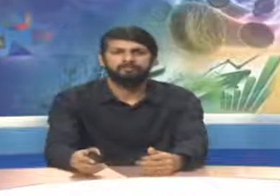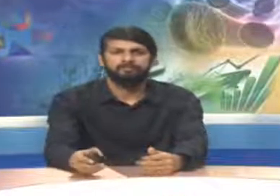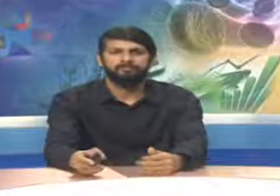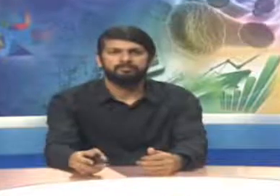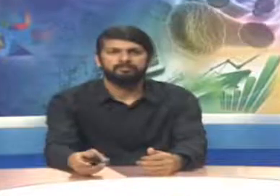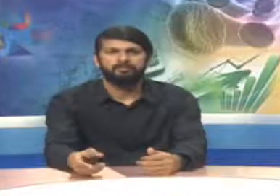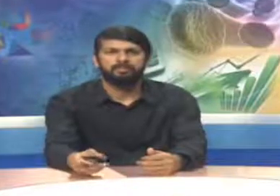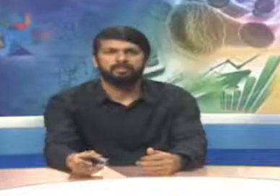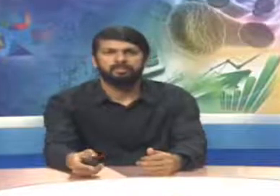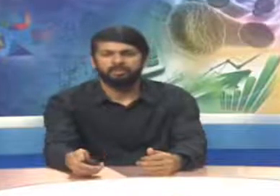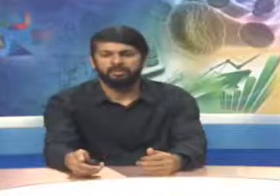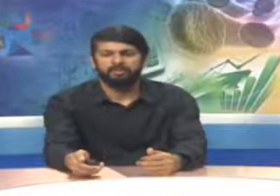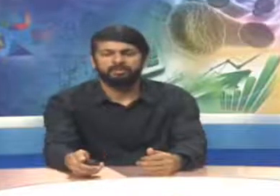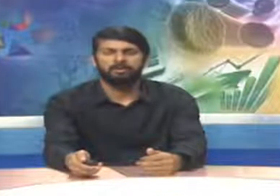materialistic method.